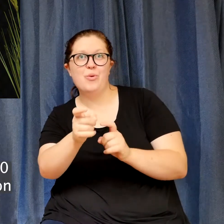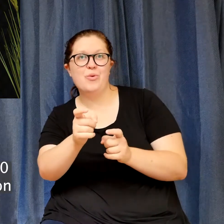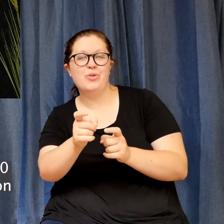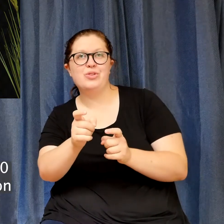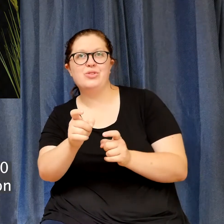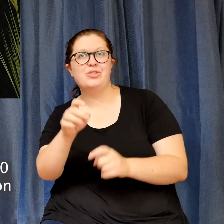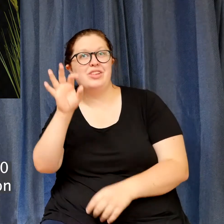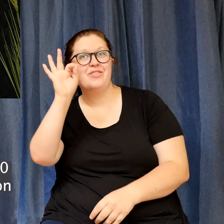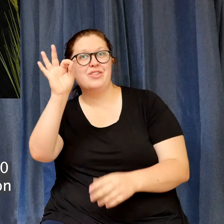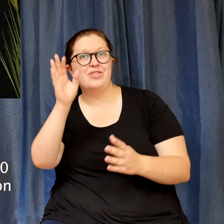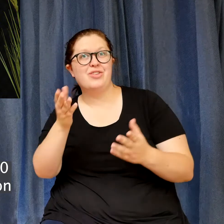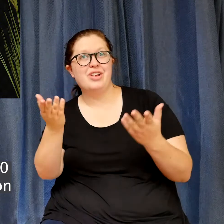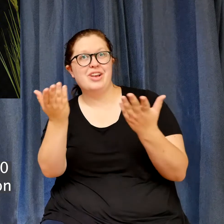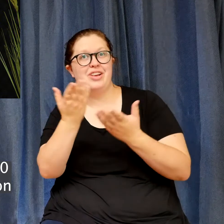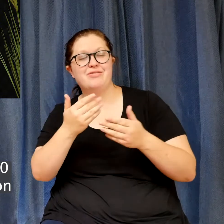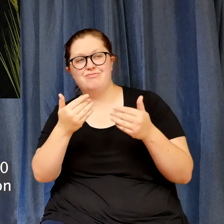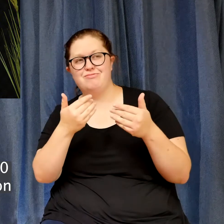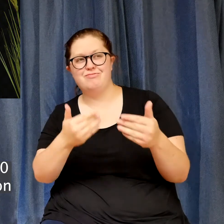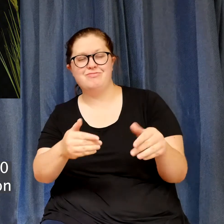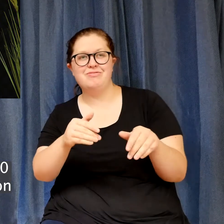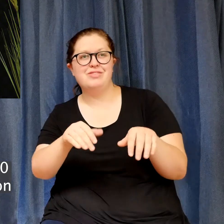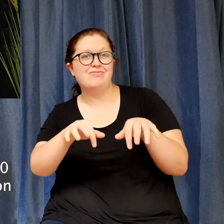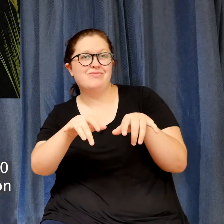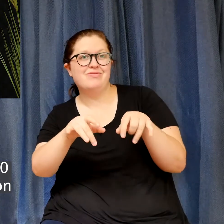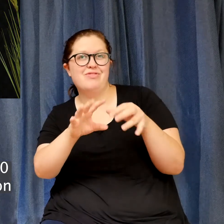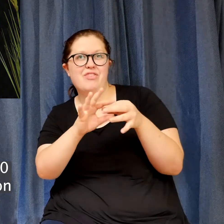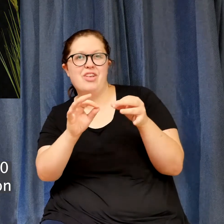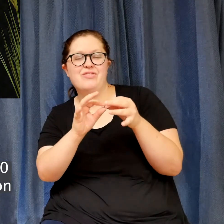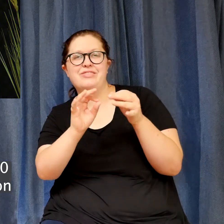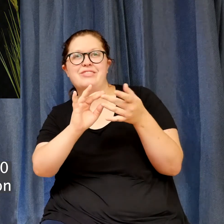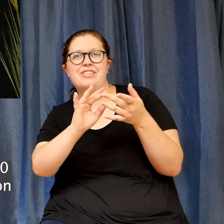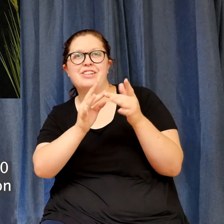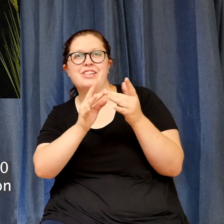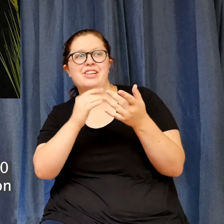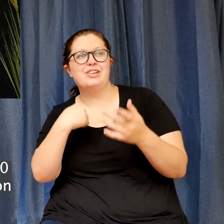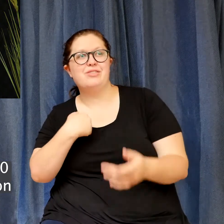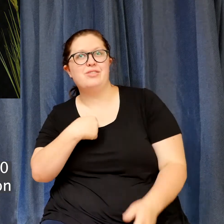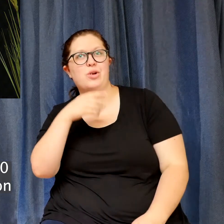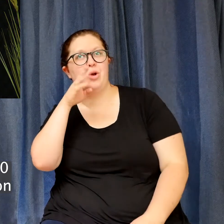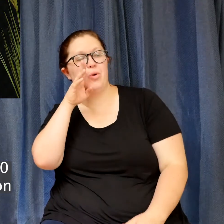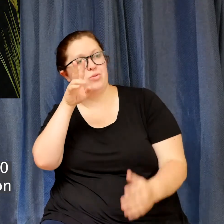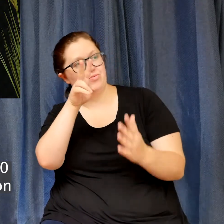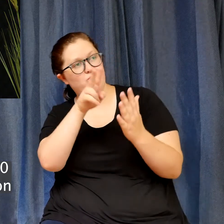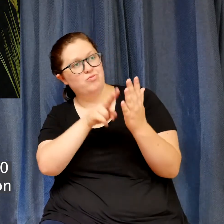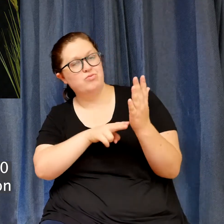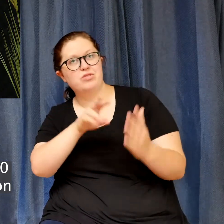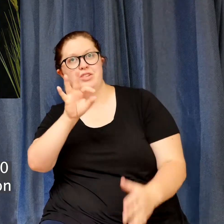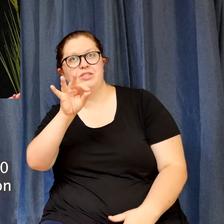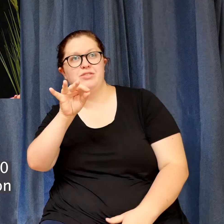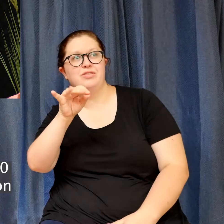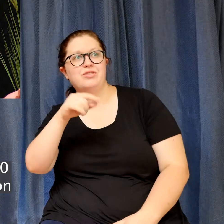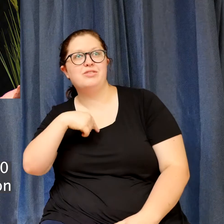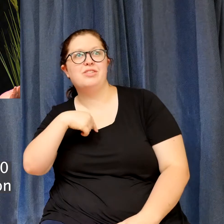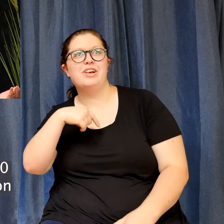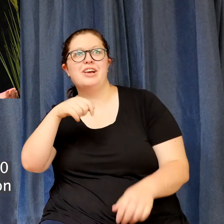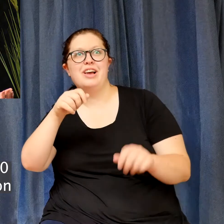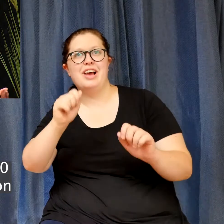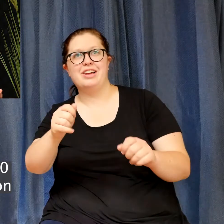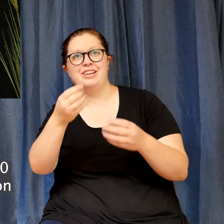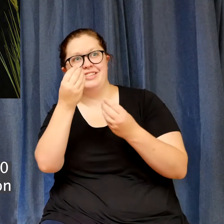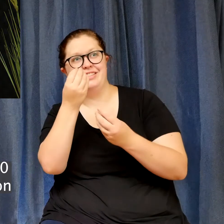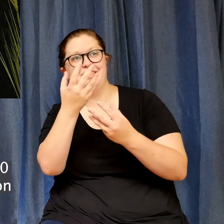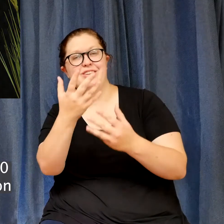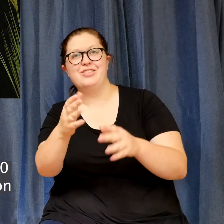to the minister here, just go ahead and put it in the comments online and we'll look them over. And if there's one I can tell on a